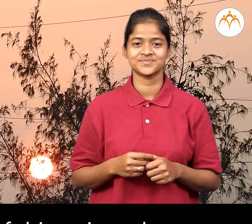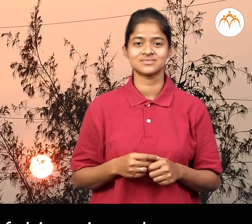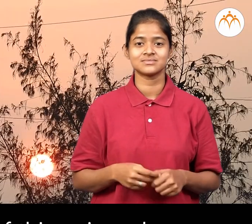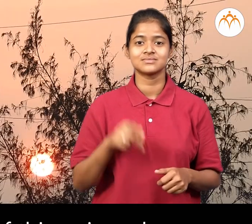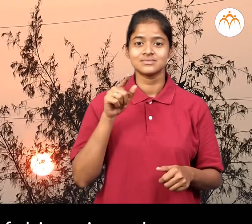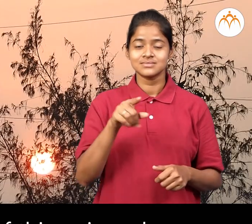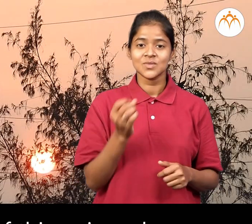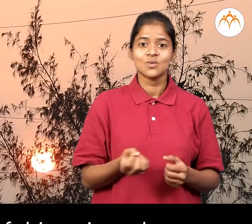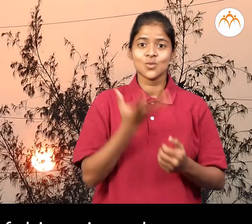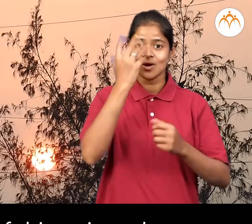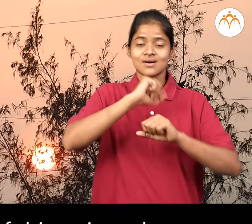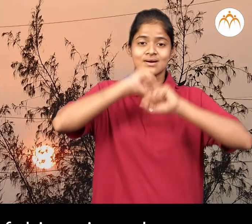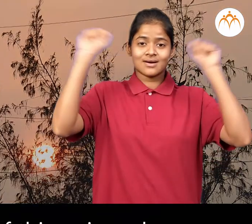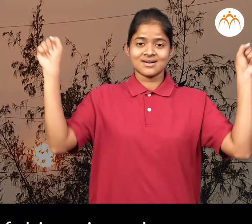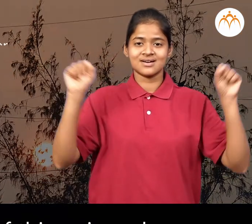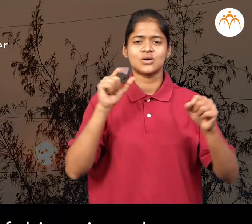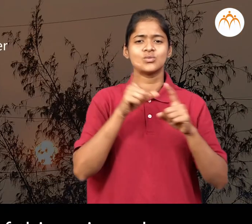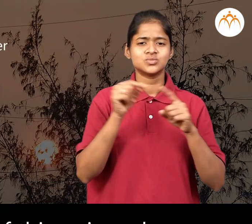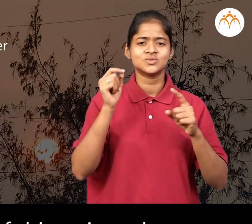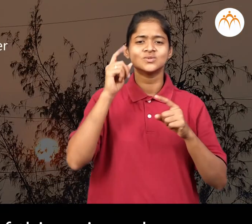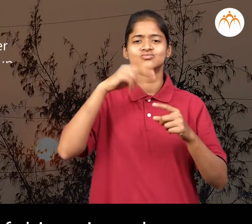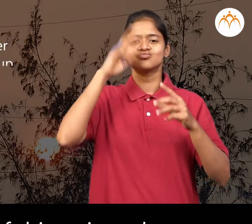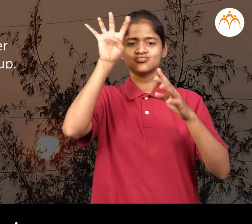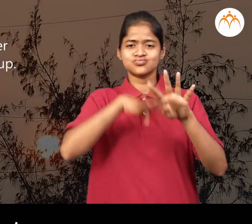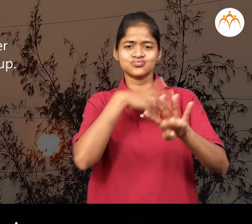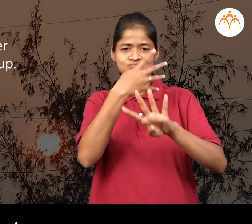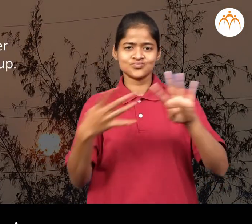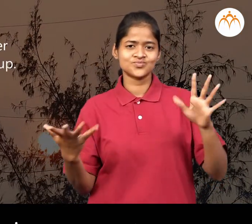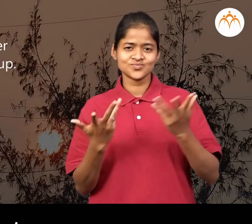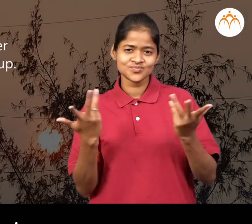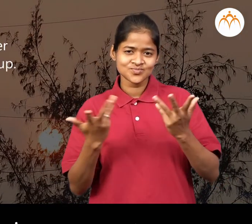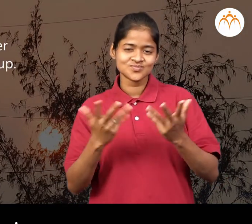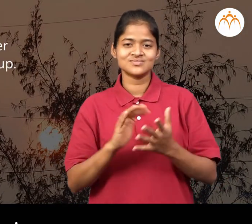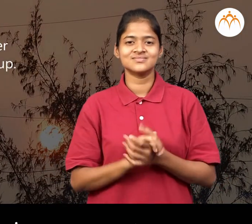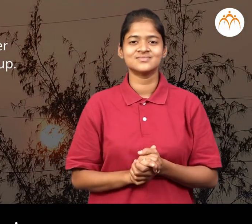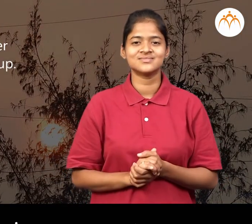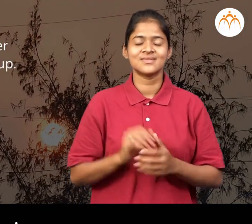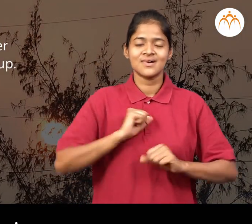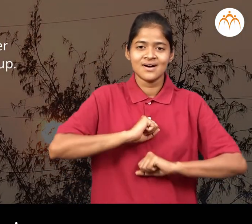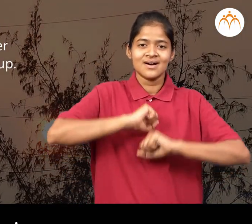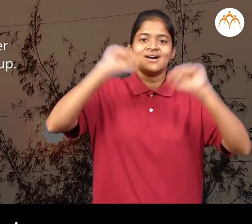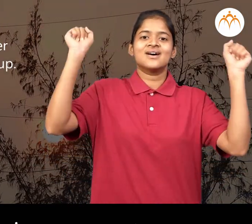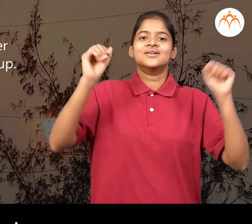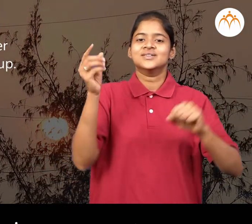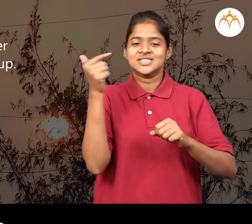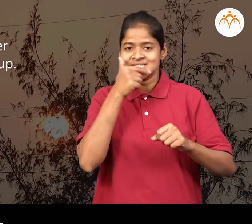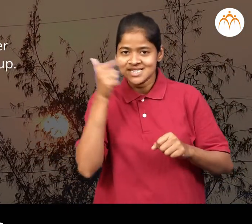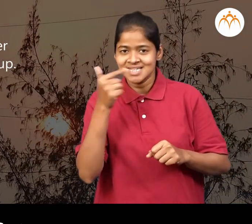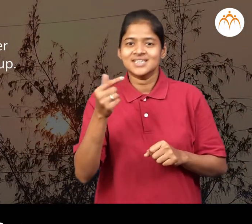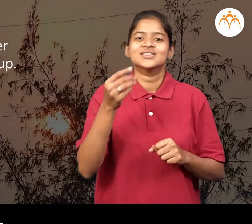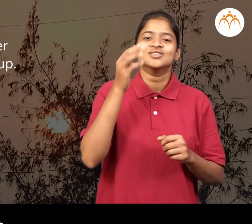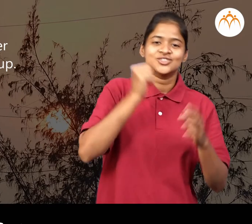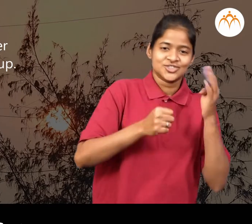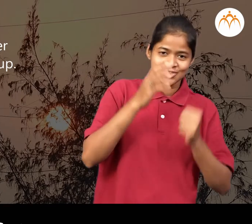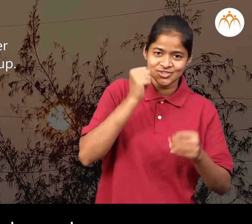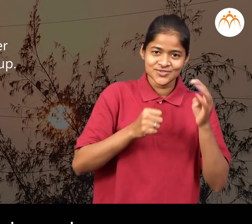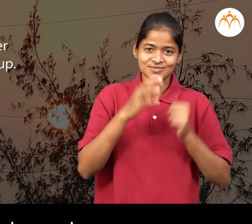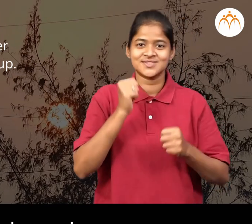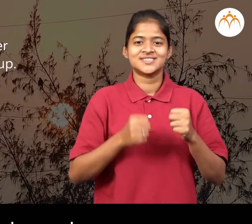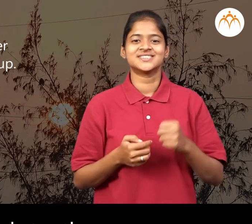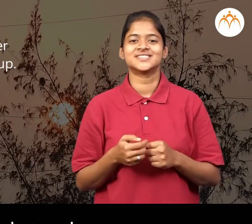Make a list of things in order what you do since you get up. Get up. up.